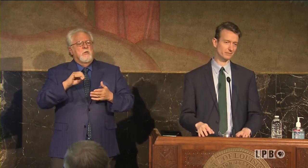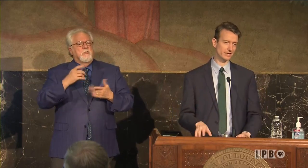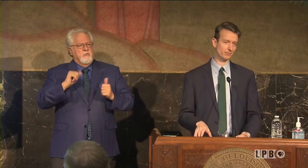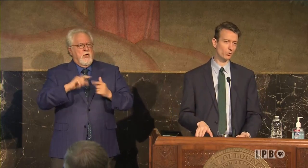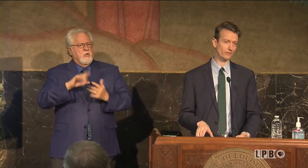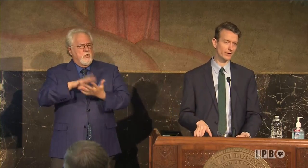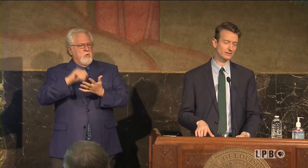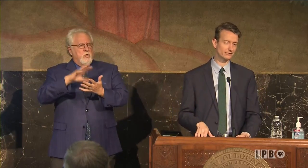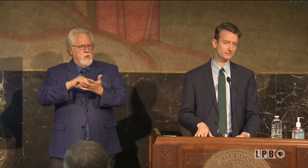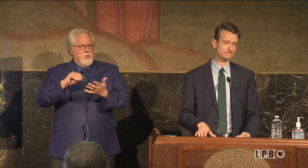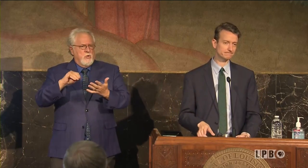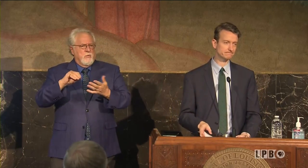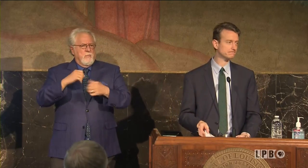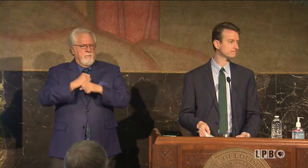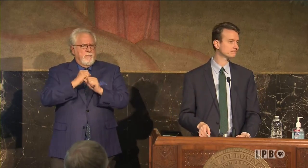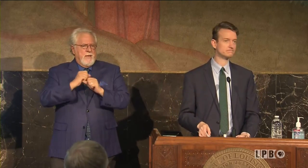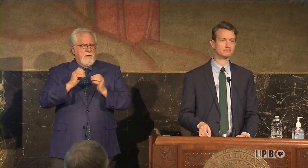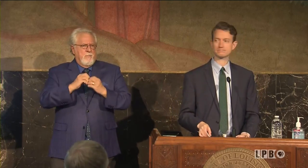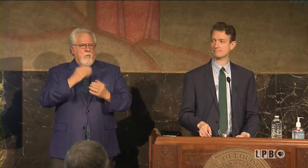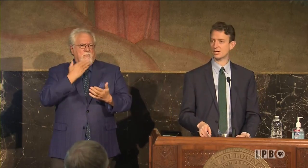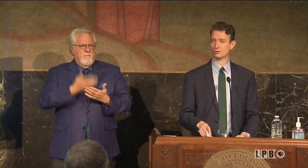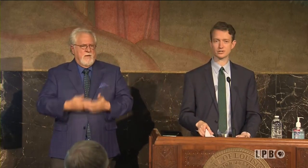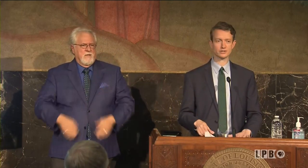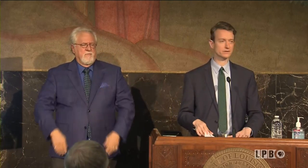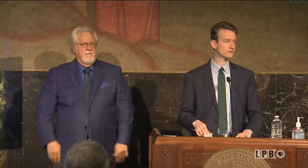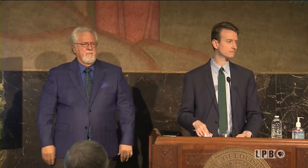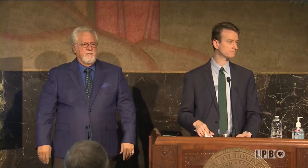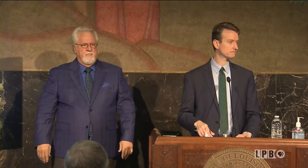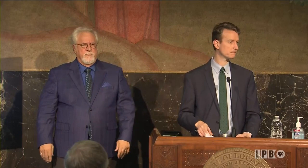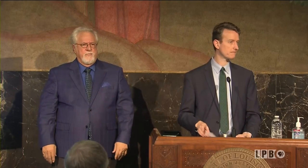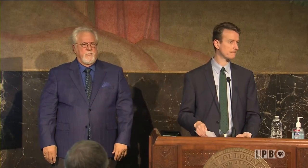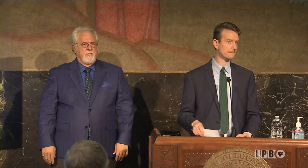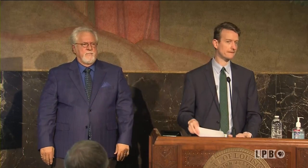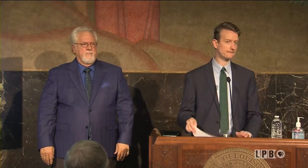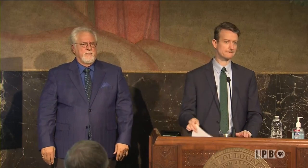learn from it to make it more effective. Other questions?